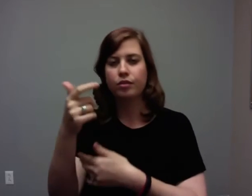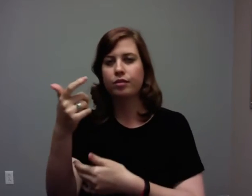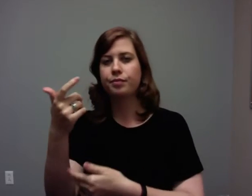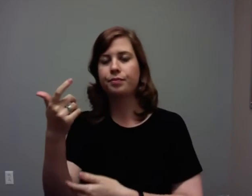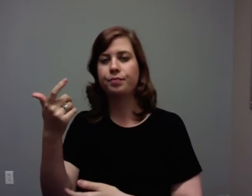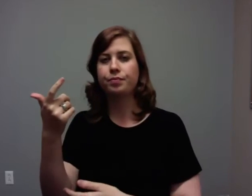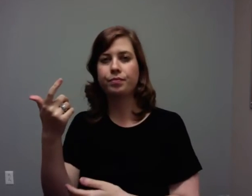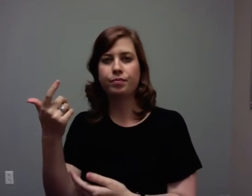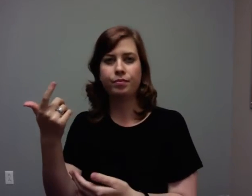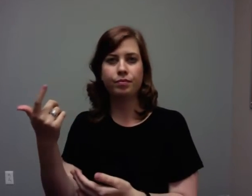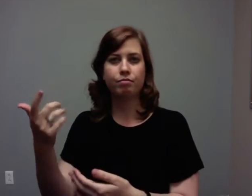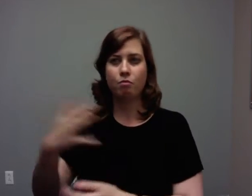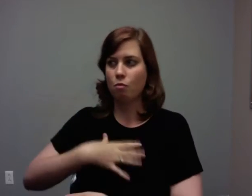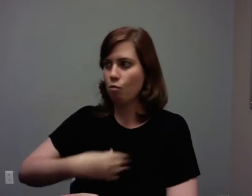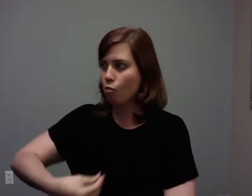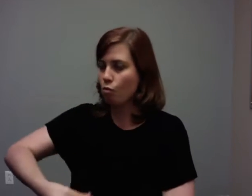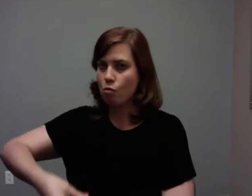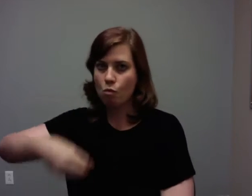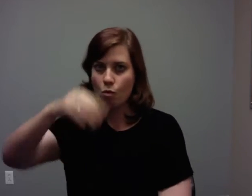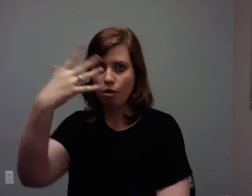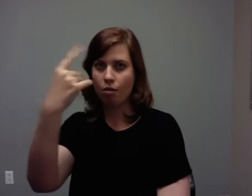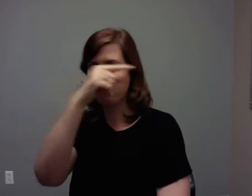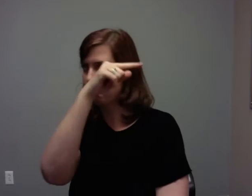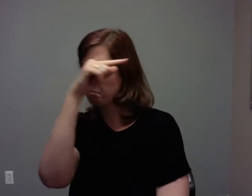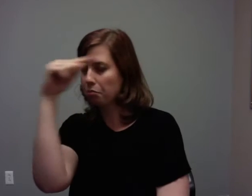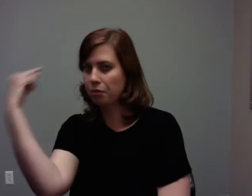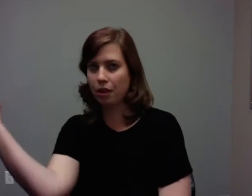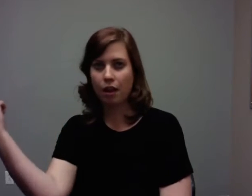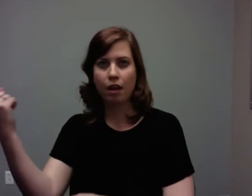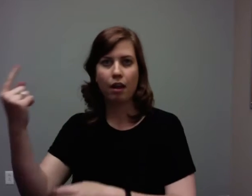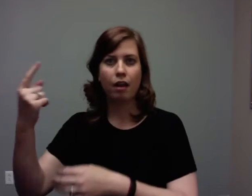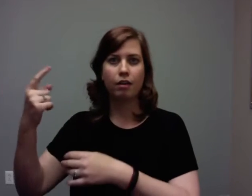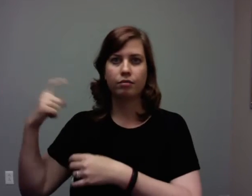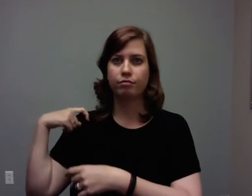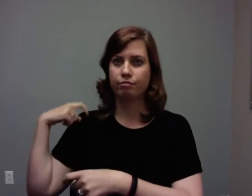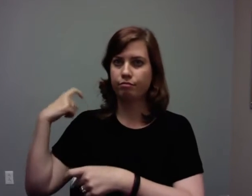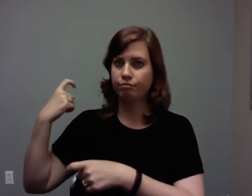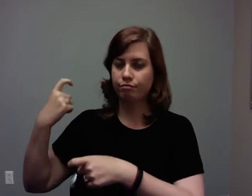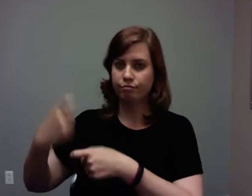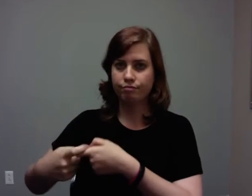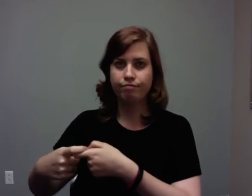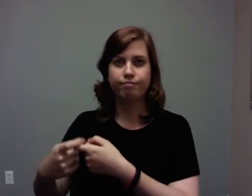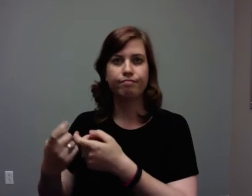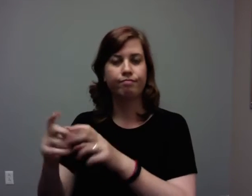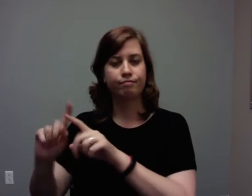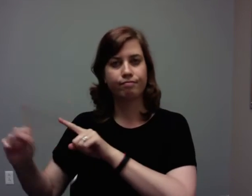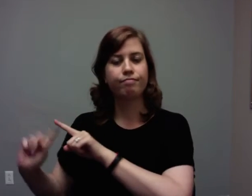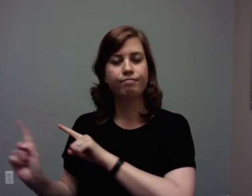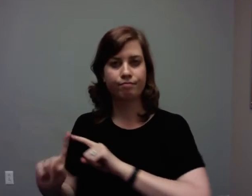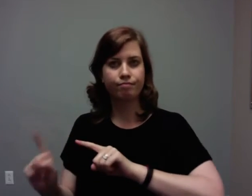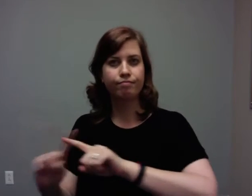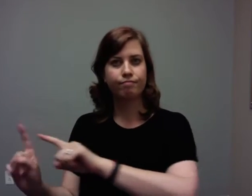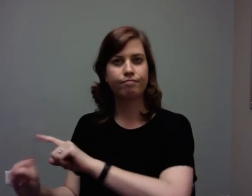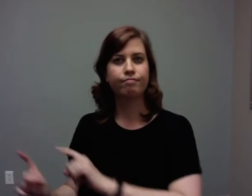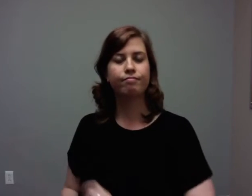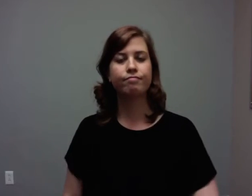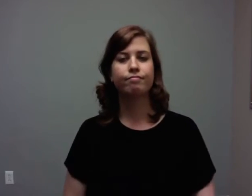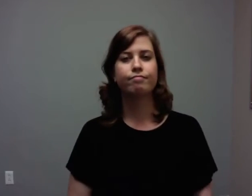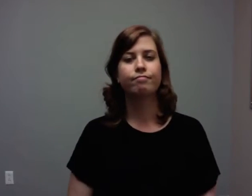whether you're white, whether you're black, whether you're Hispanic, whatever the case is, you've got to give as much information as you can. If you know